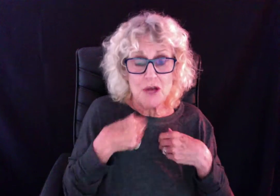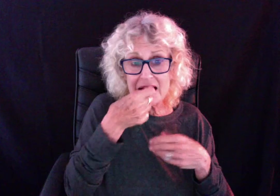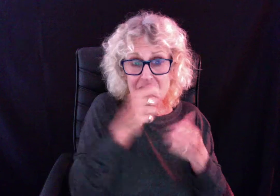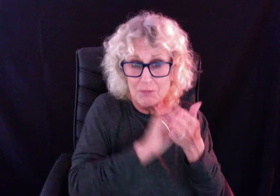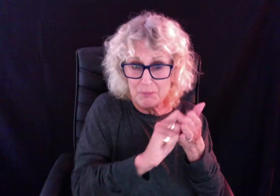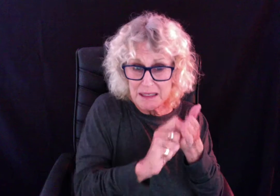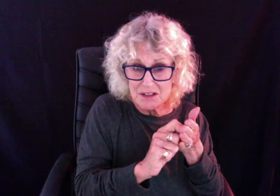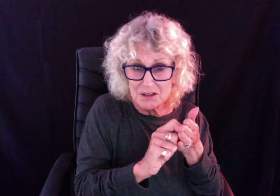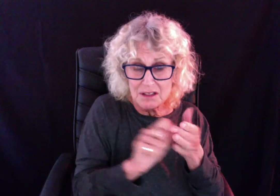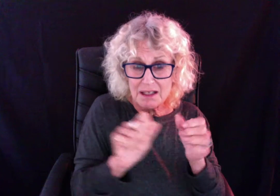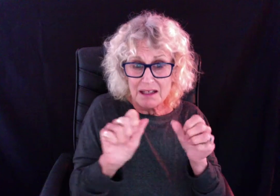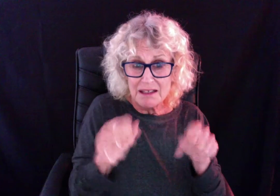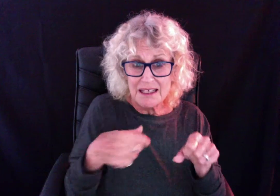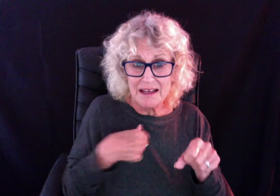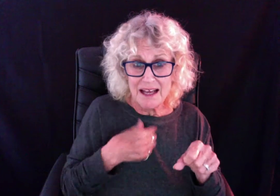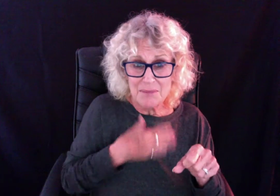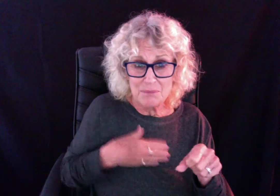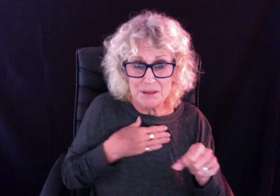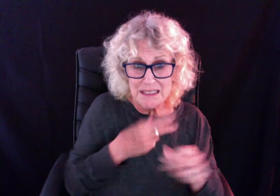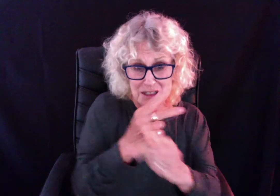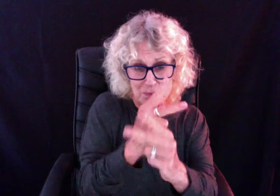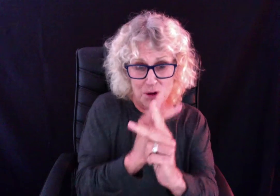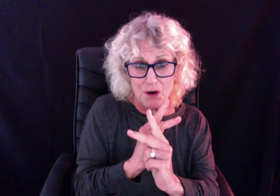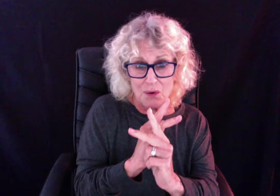Do you have pencil? Can I please borrow